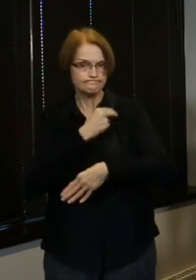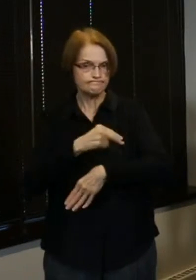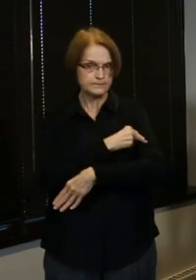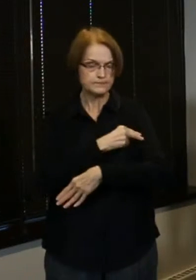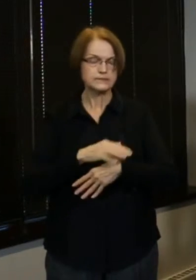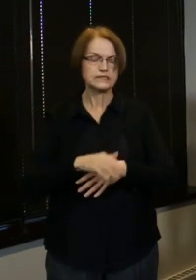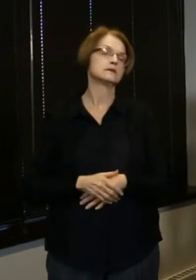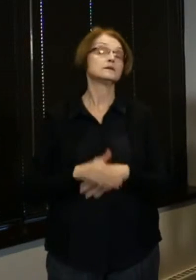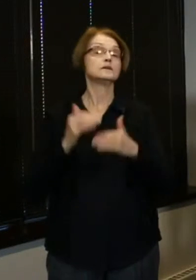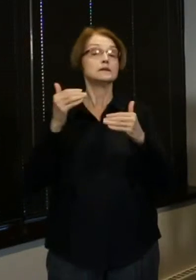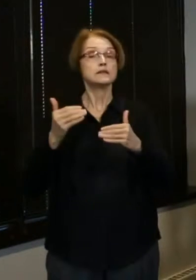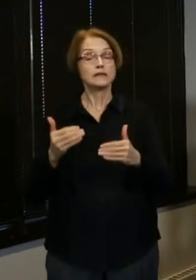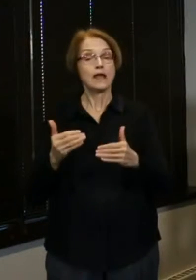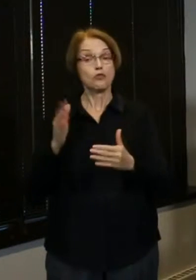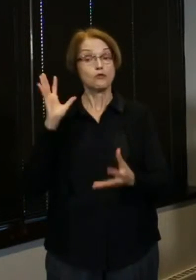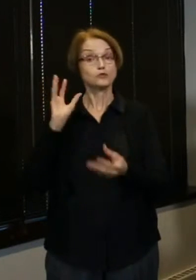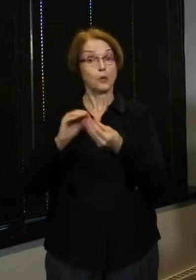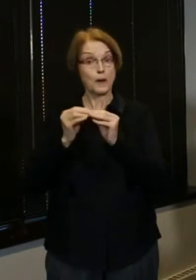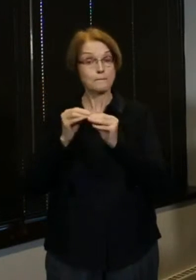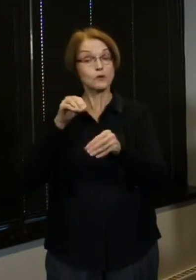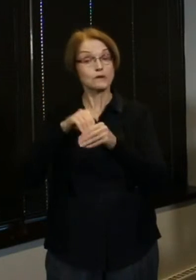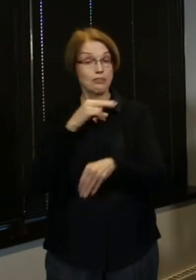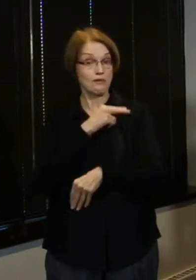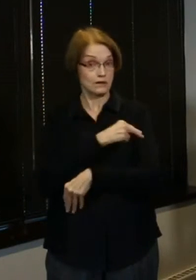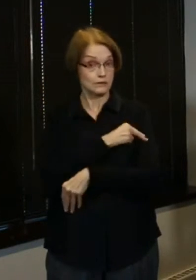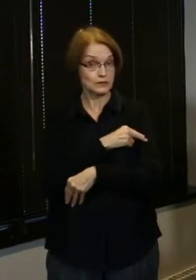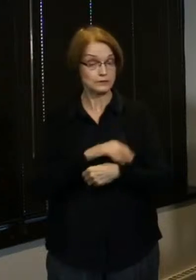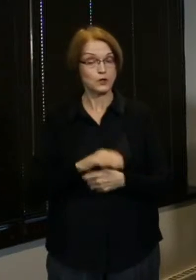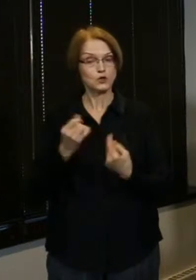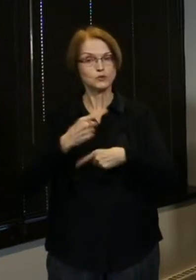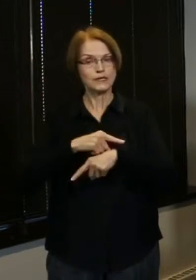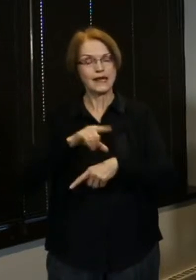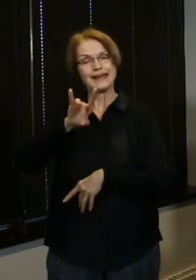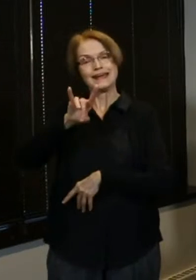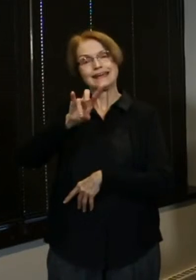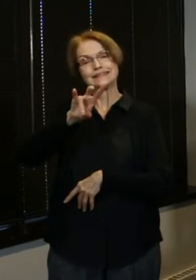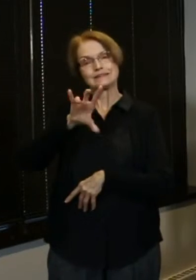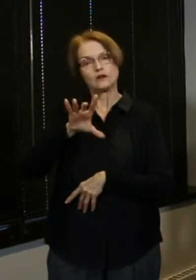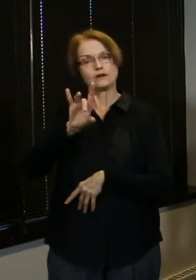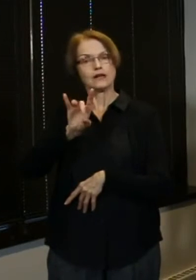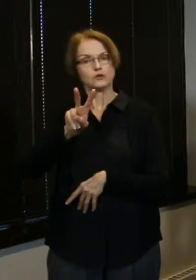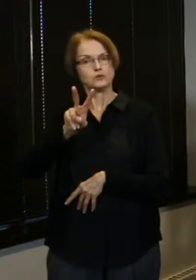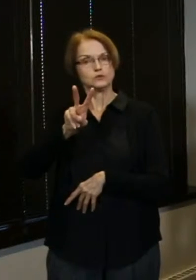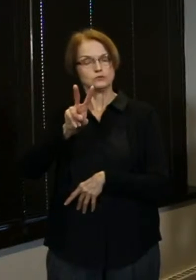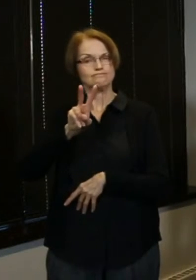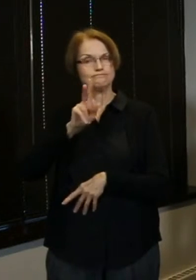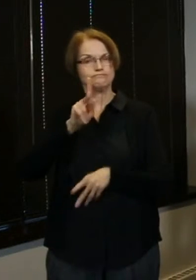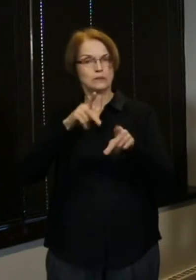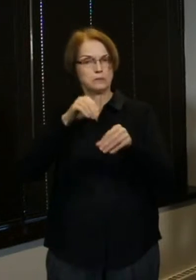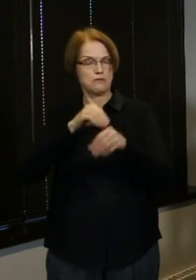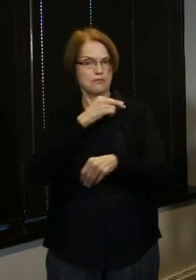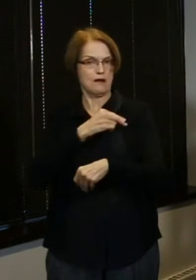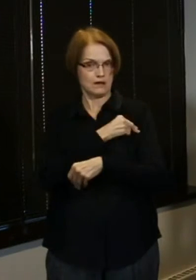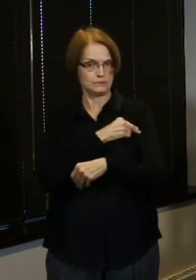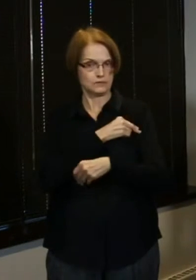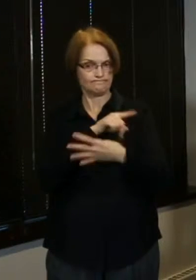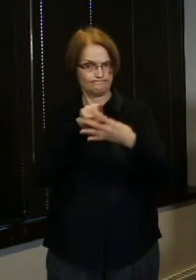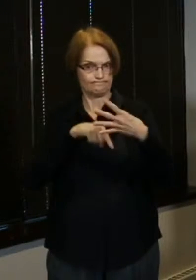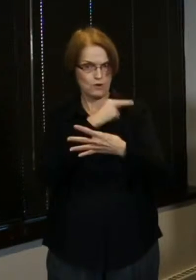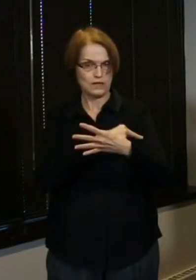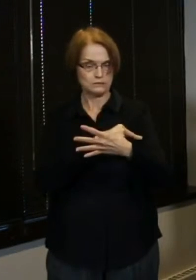Looking at our hospitalizations, today we're reporting 782 patients hospitalized, confirmed